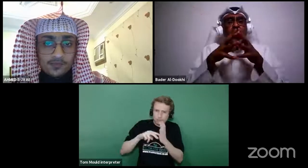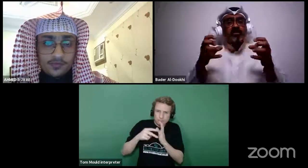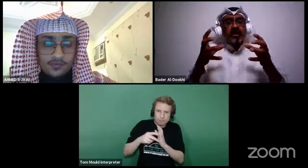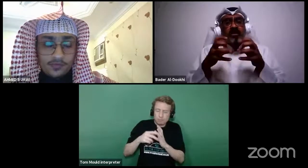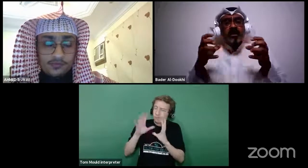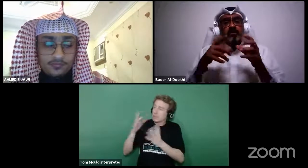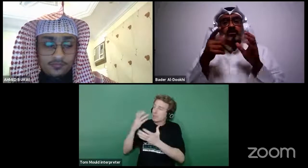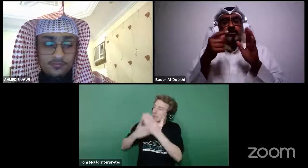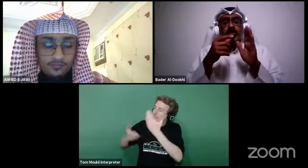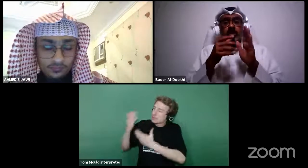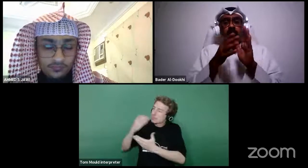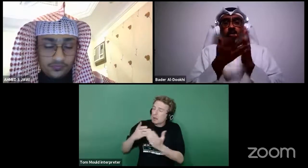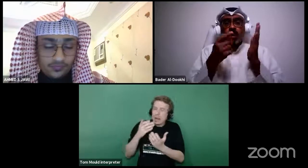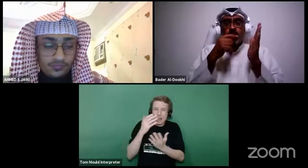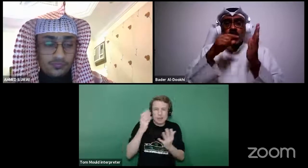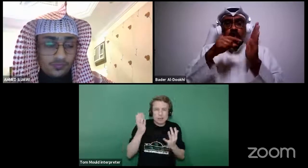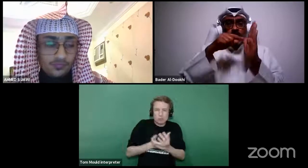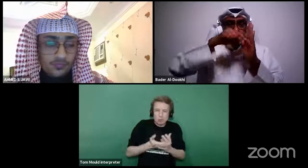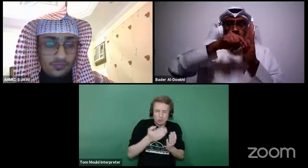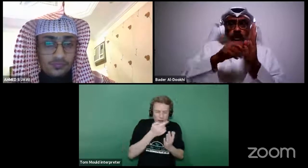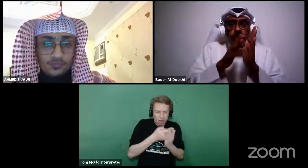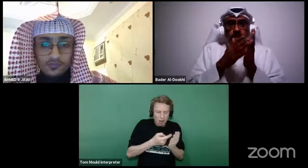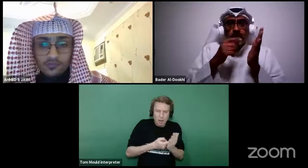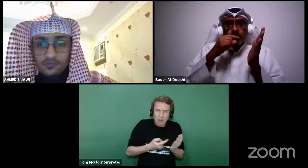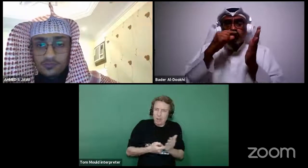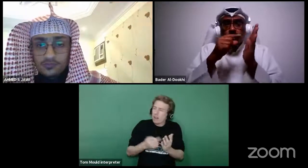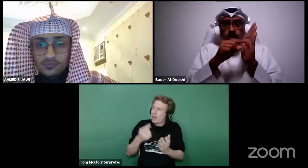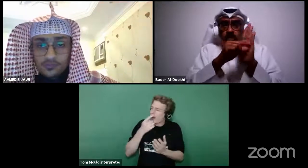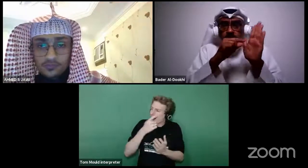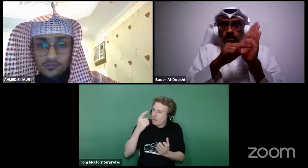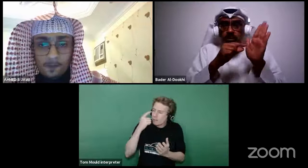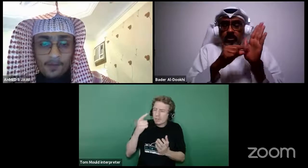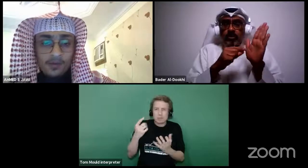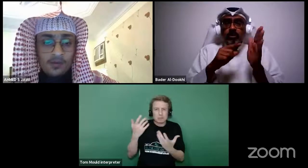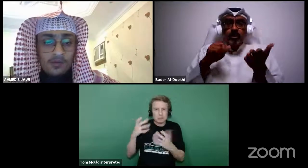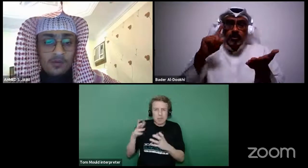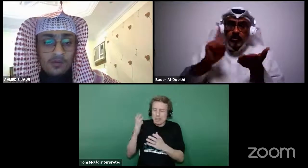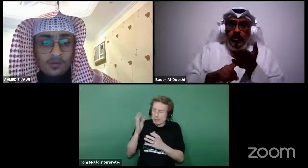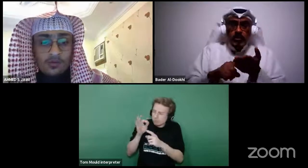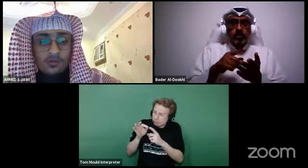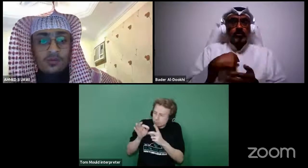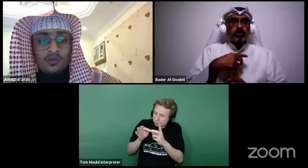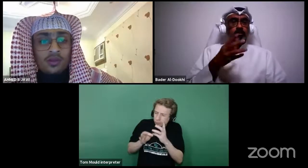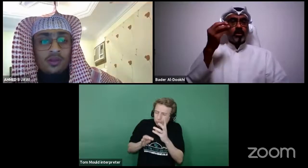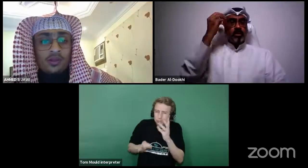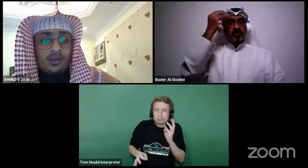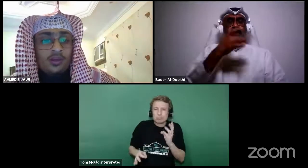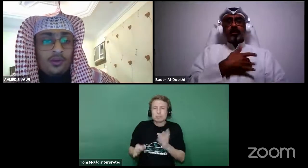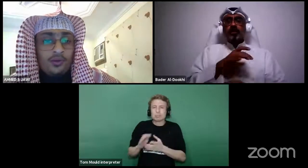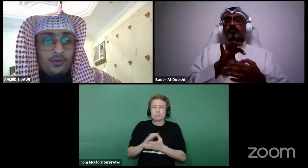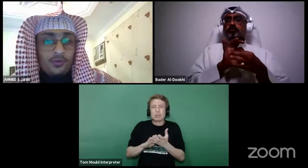and proofs in detail, that you may believe with certainty in the meeting with your Lord.